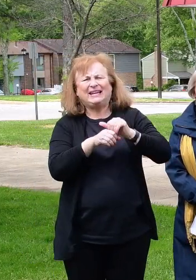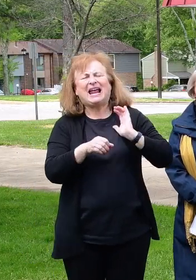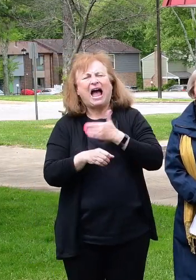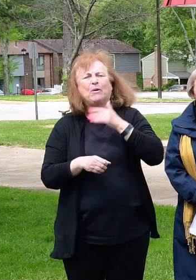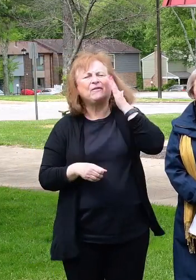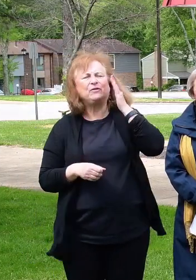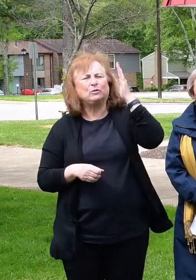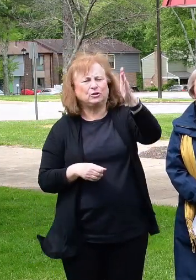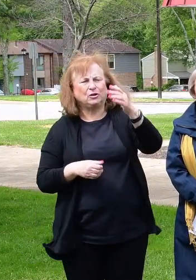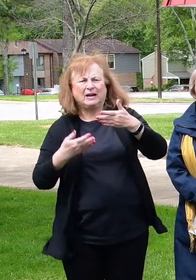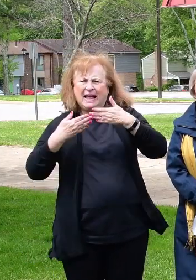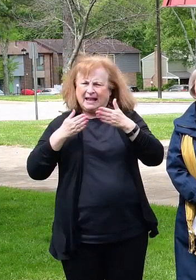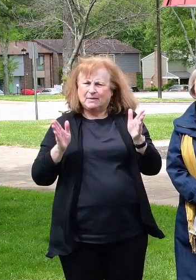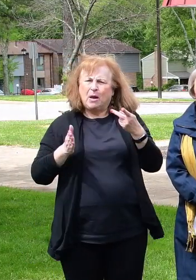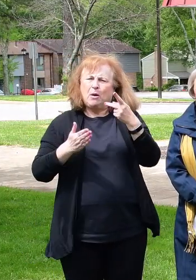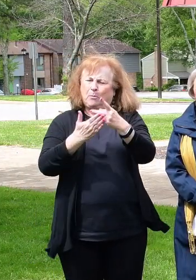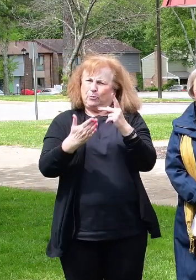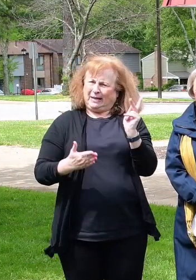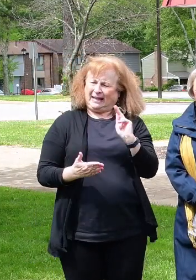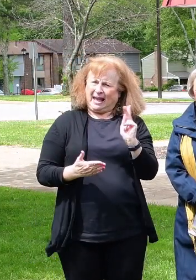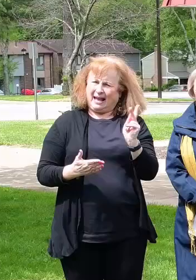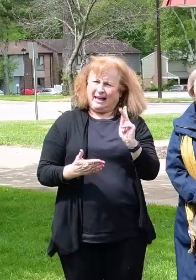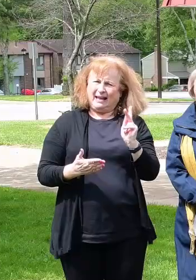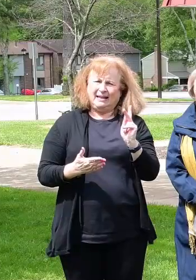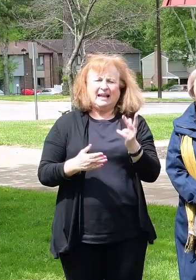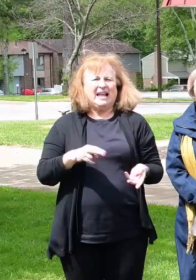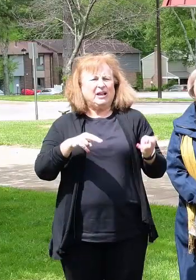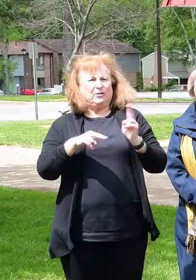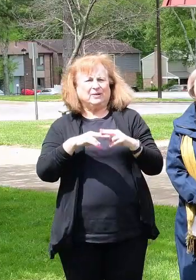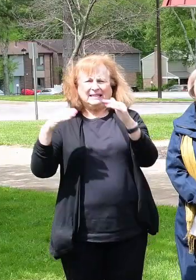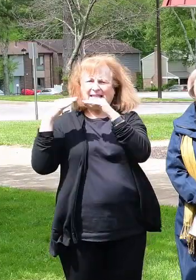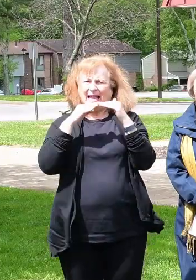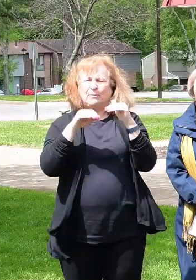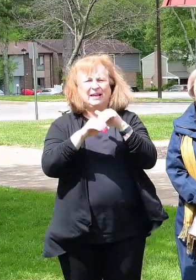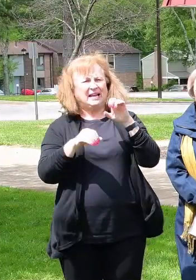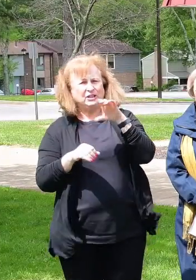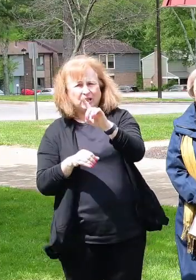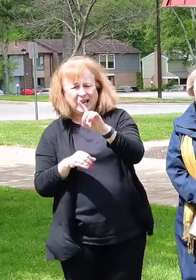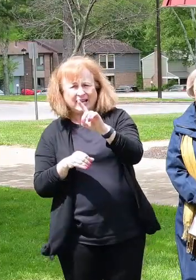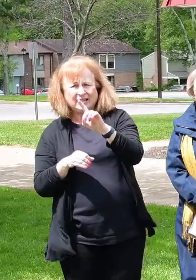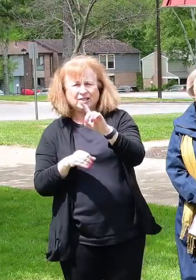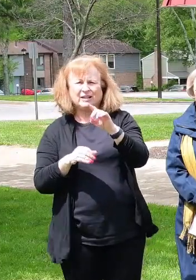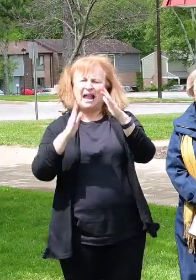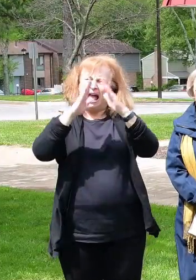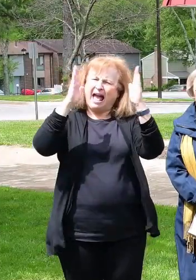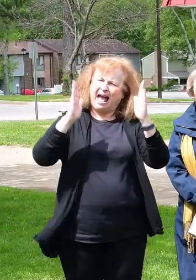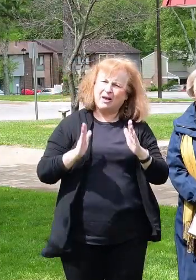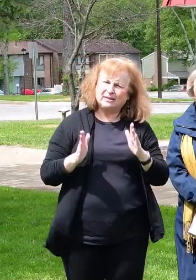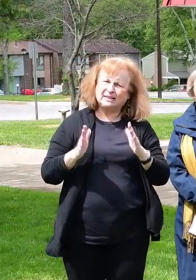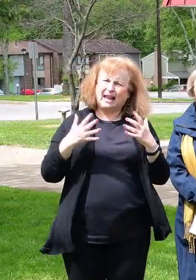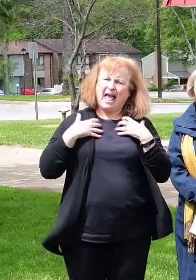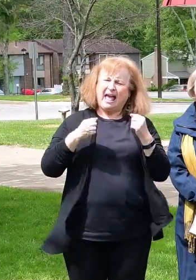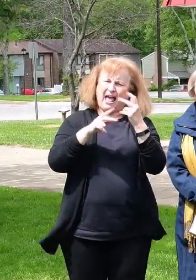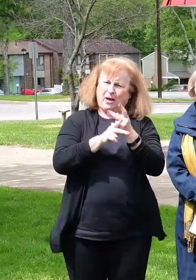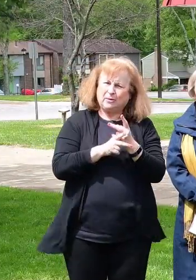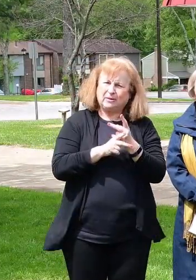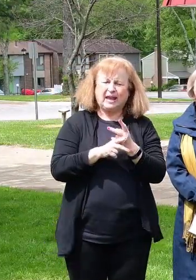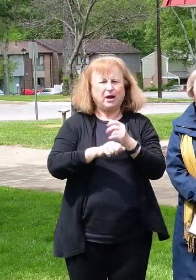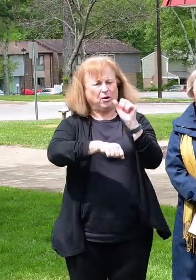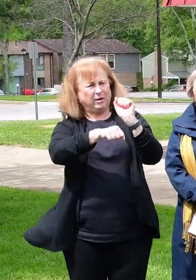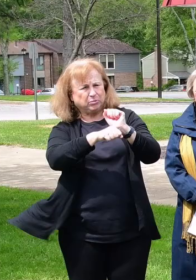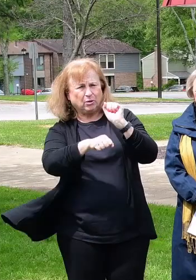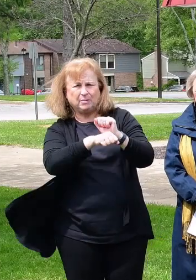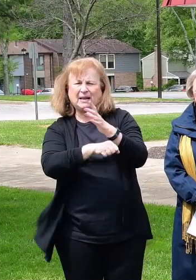future. Expanding pre-kindergarten increases equity in education, housing, healthcare,